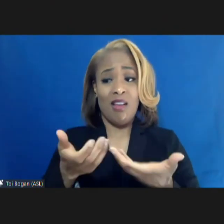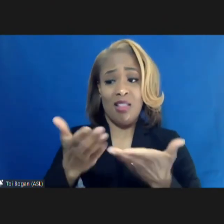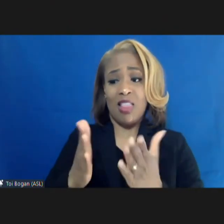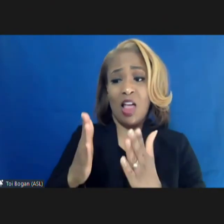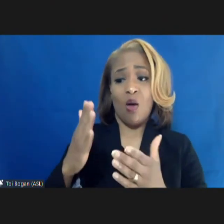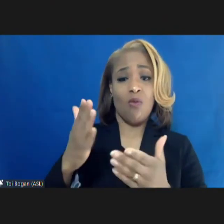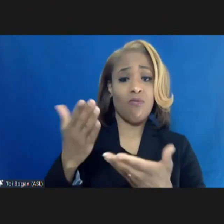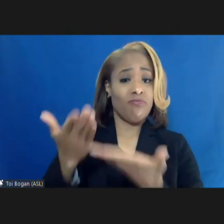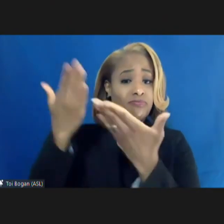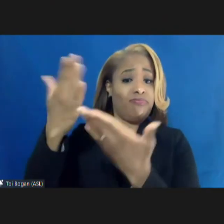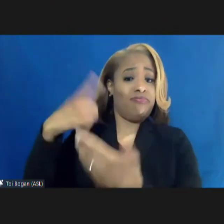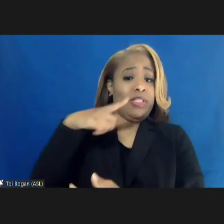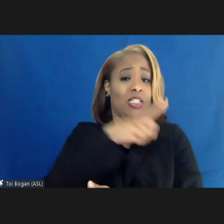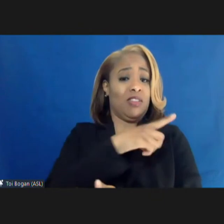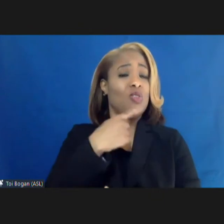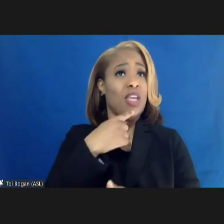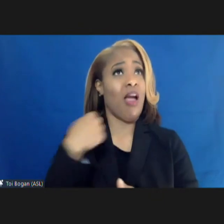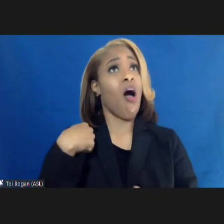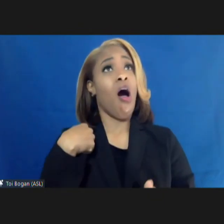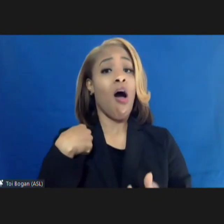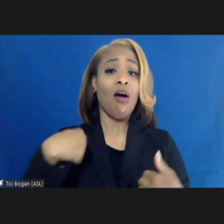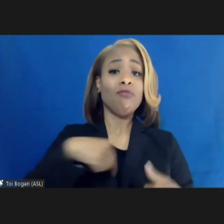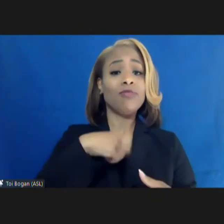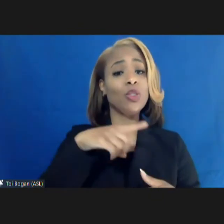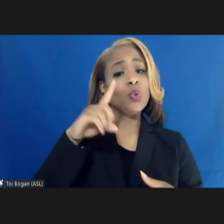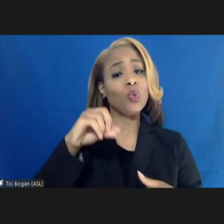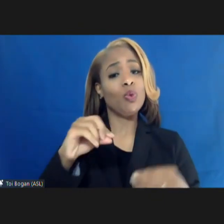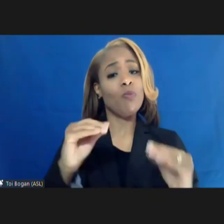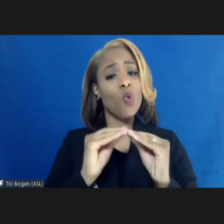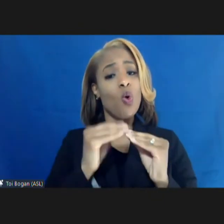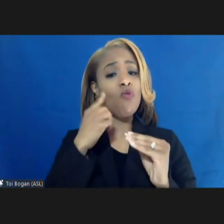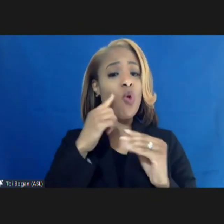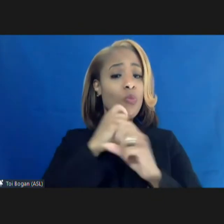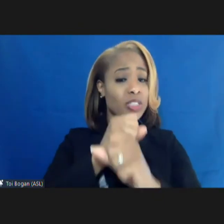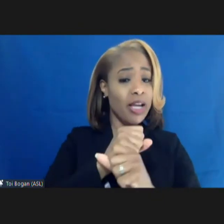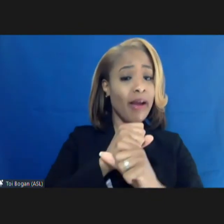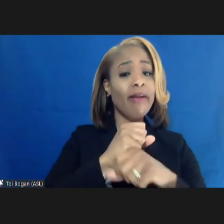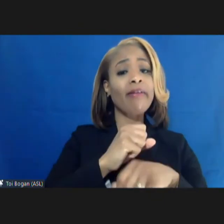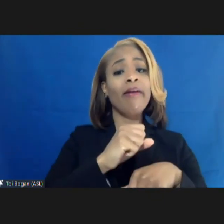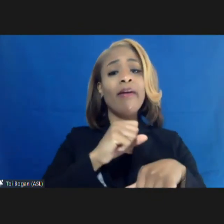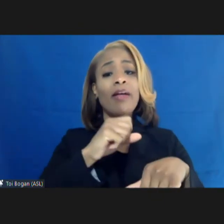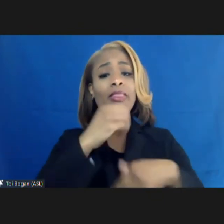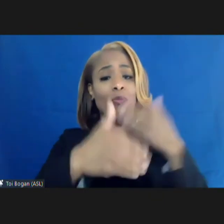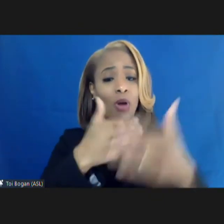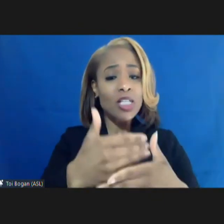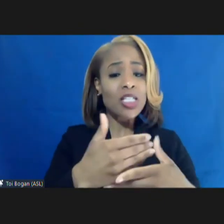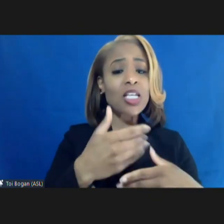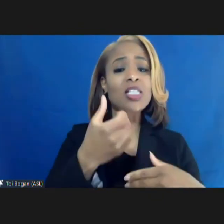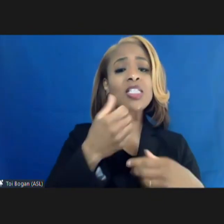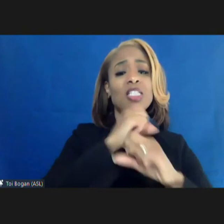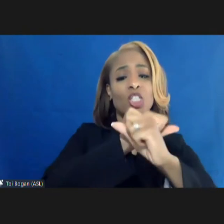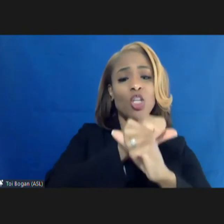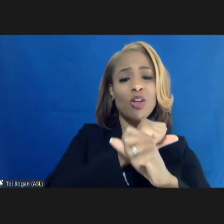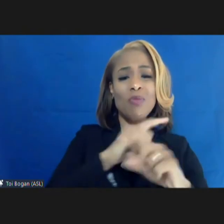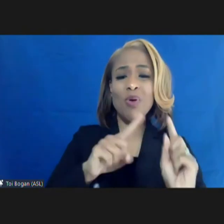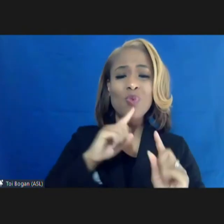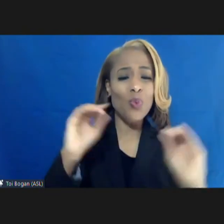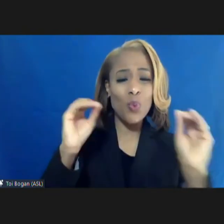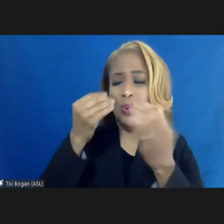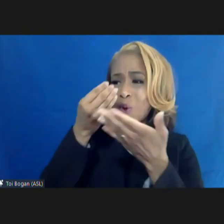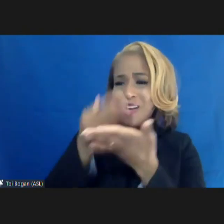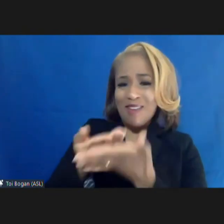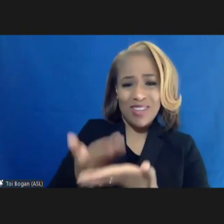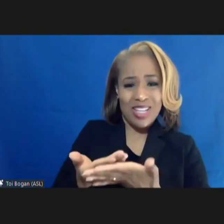a legislator to say, look, we're doing more to protect the security of the elections, we're protecting the integrity of the process, but there's no evidence that this is